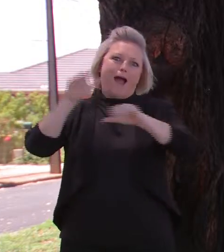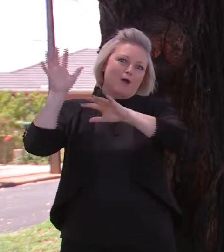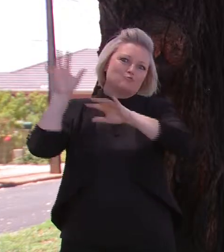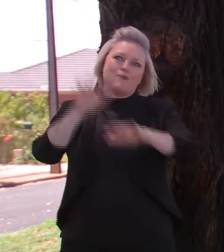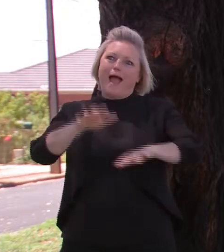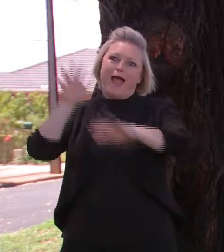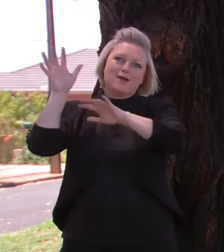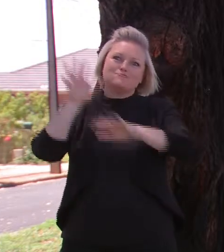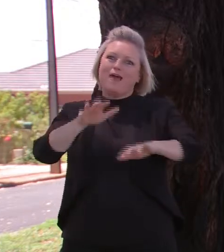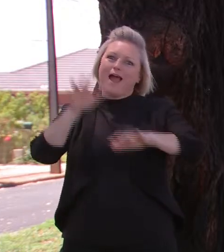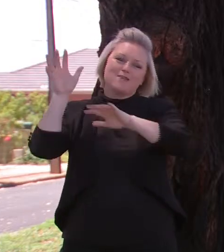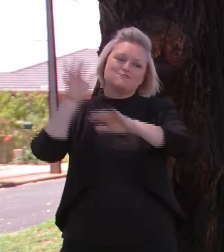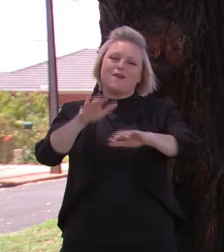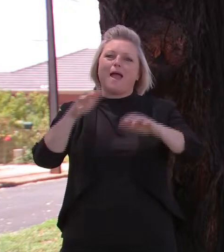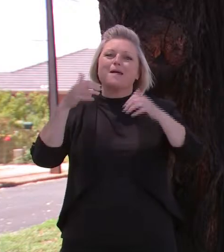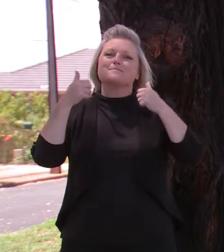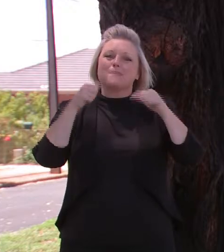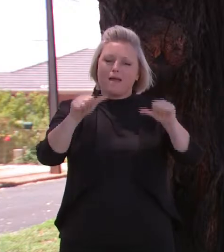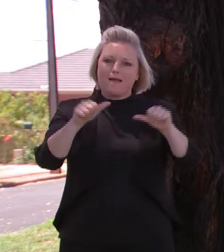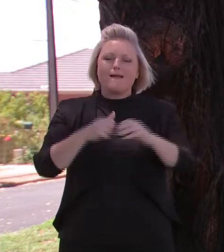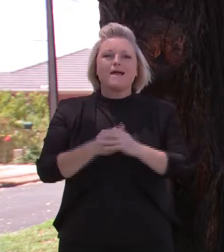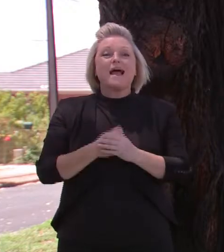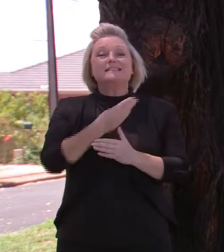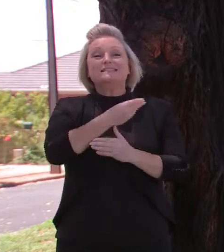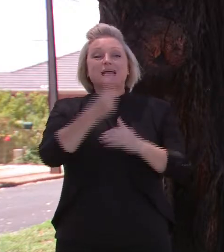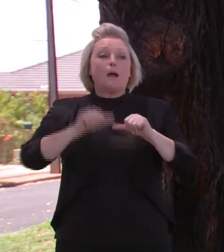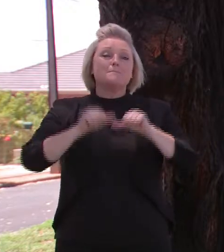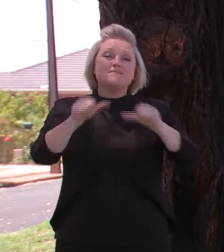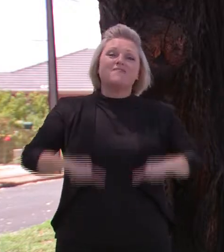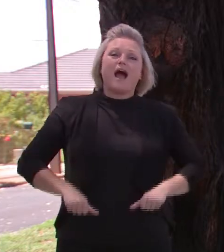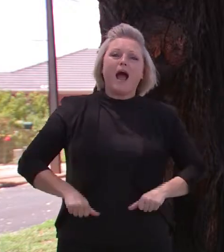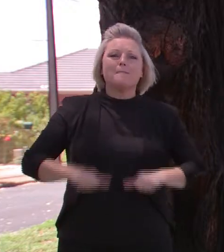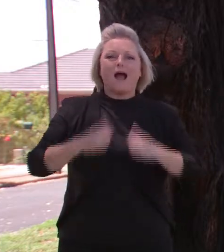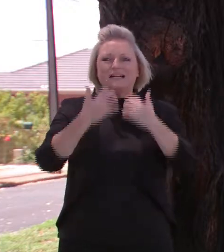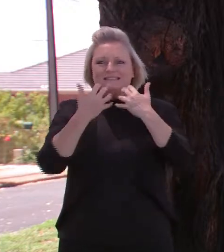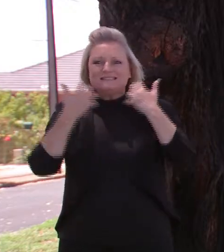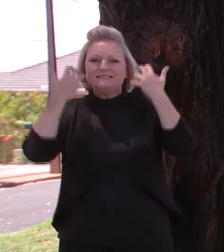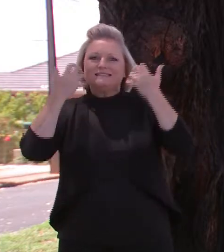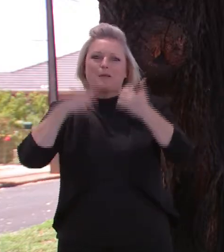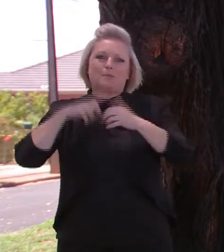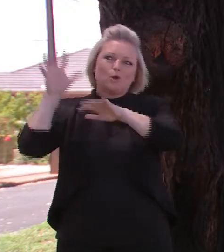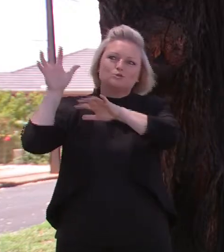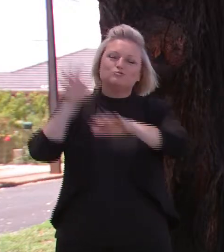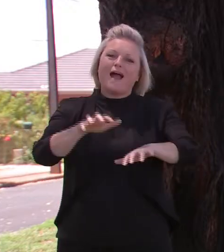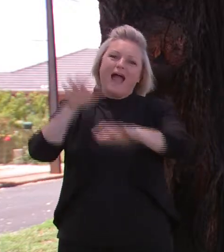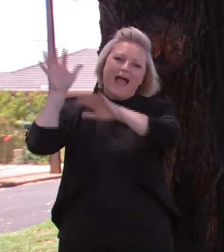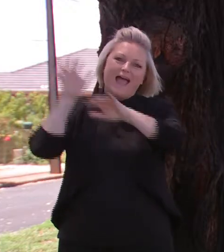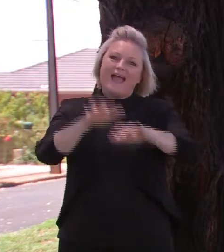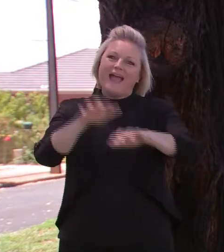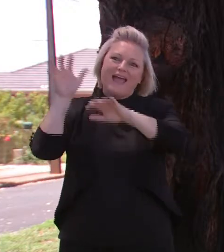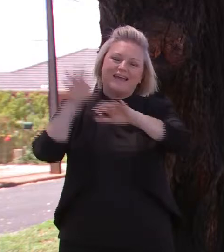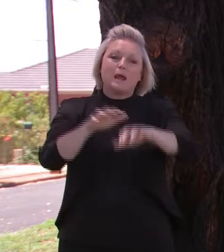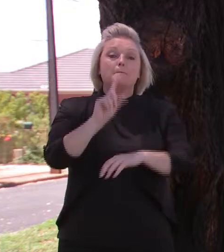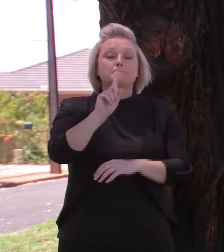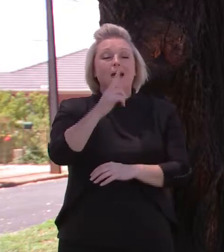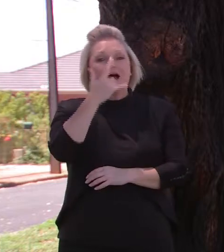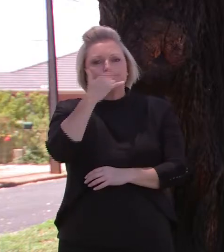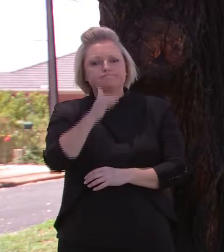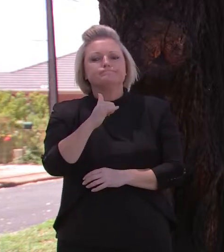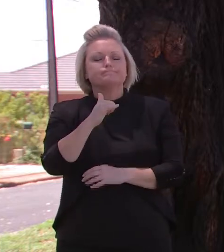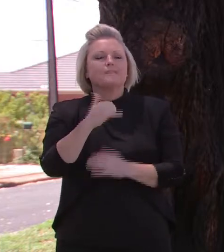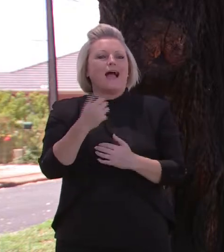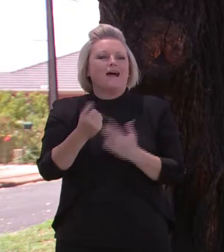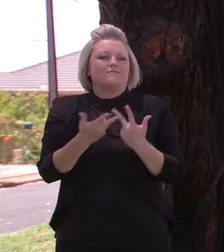some reports that some farmers are very grateful for that heavy rain, but it is causing major problems